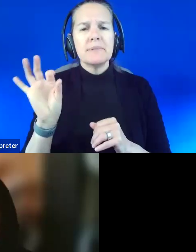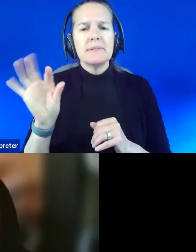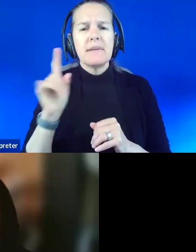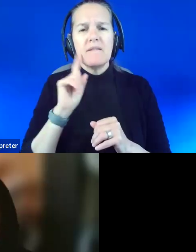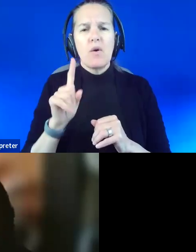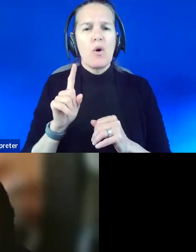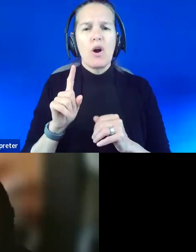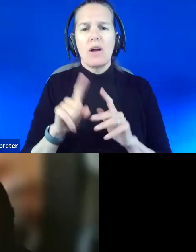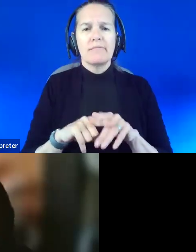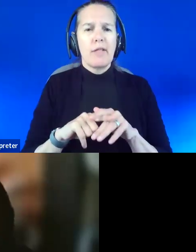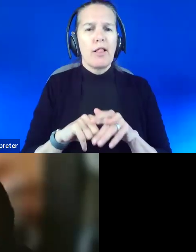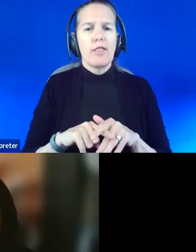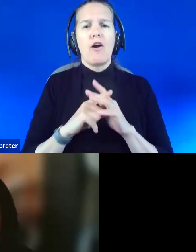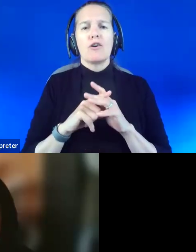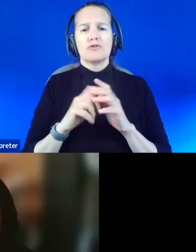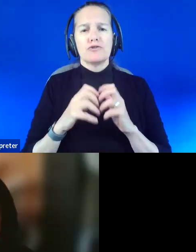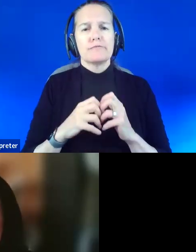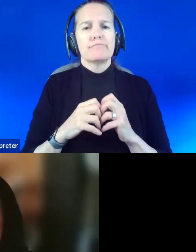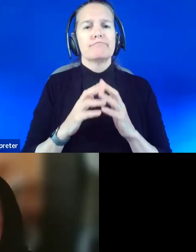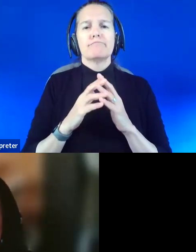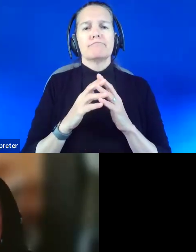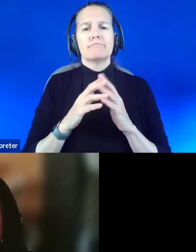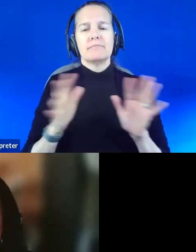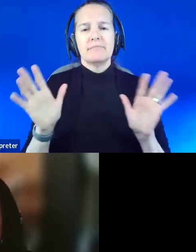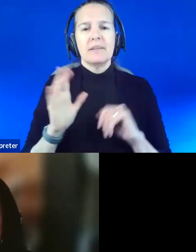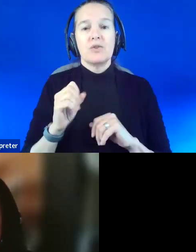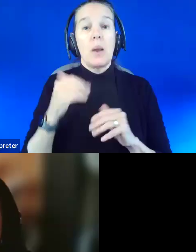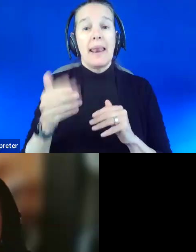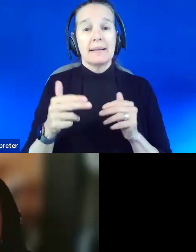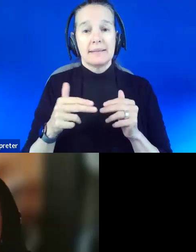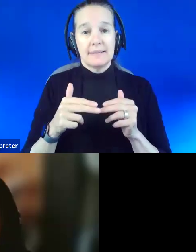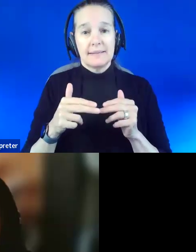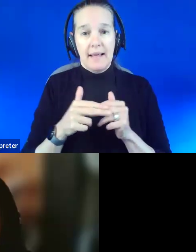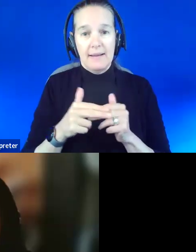launching, and this is the meat of the presentation, really. So next slide.